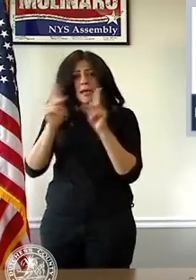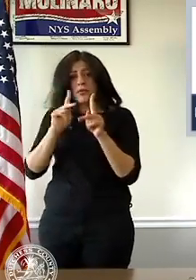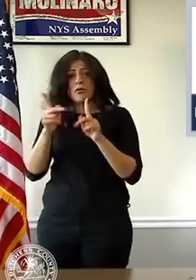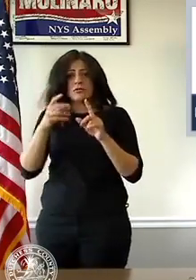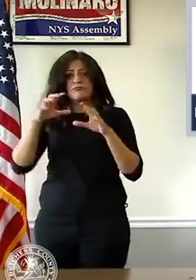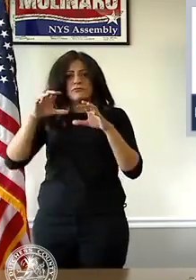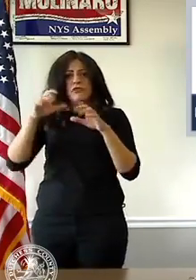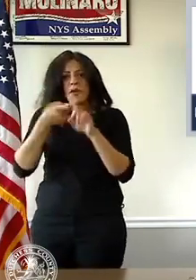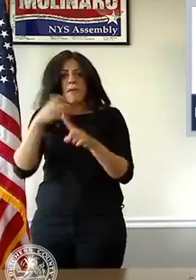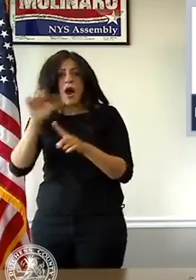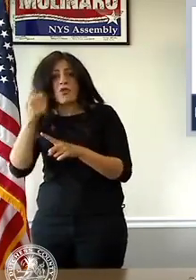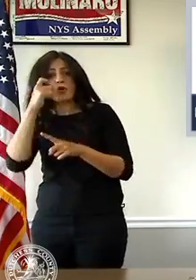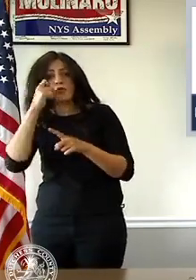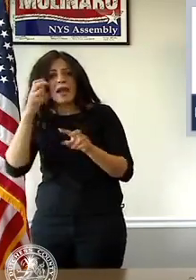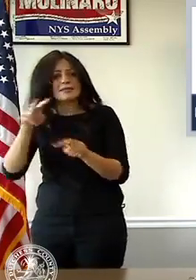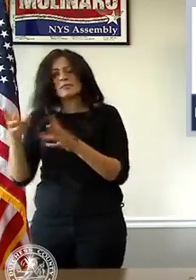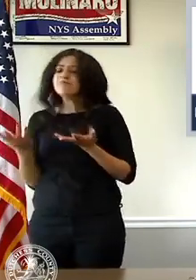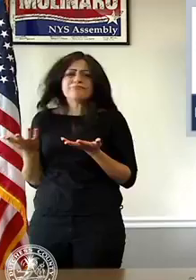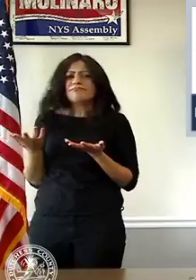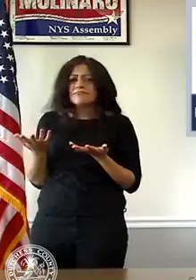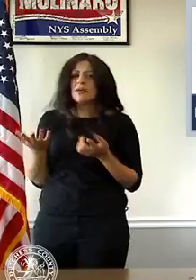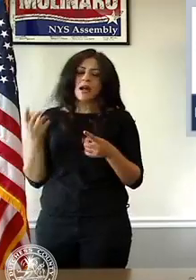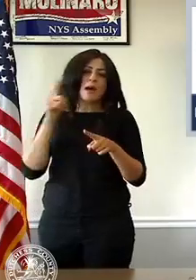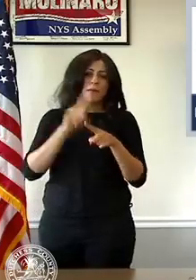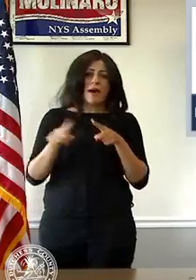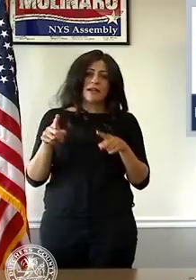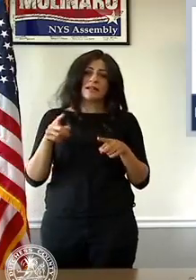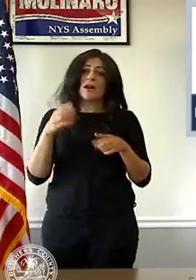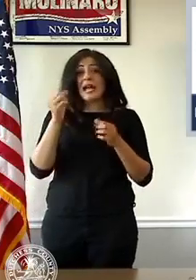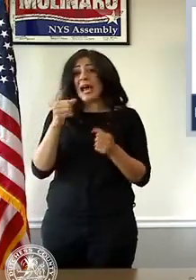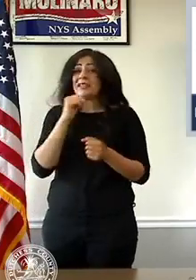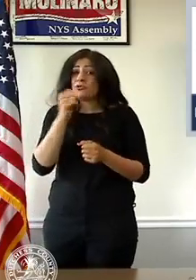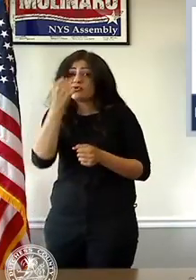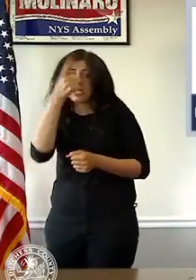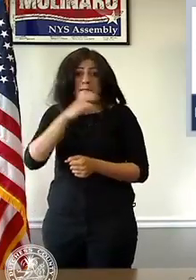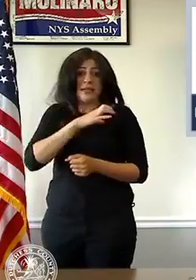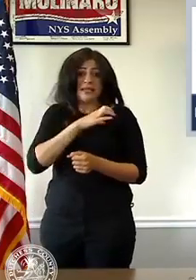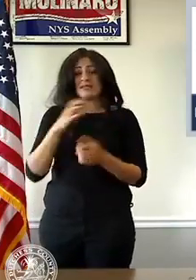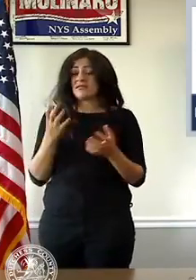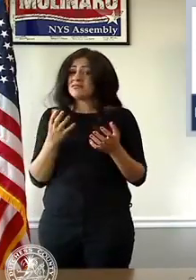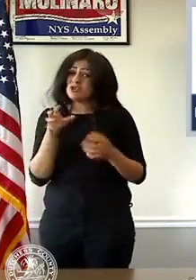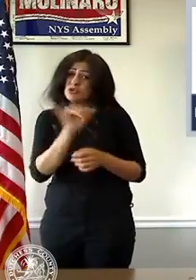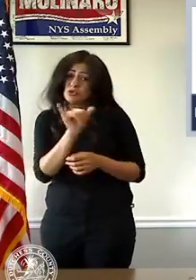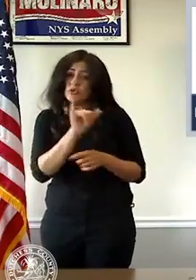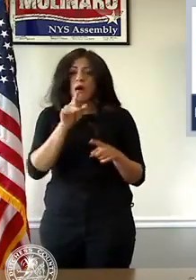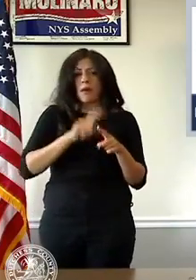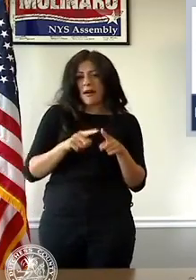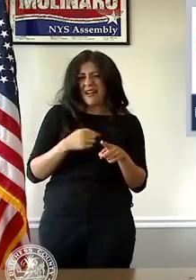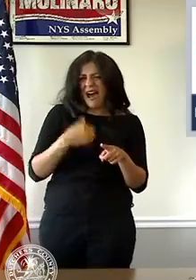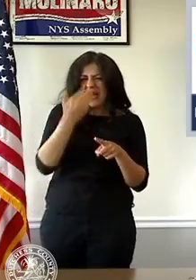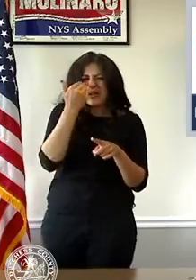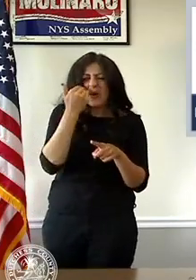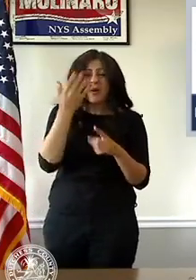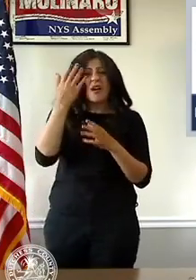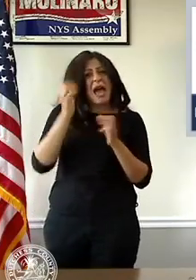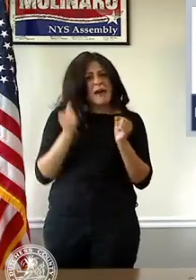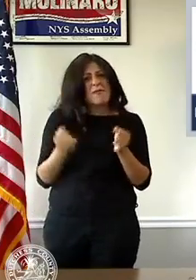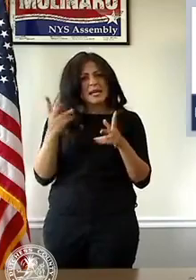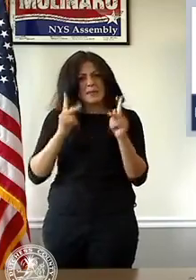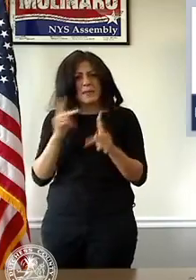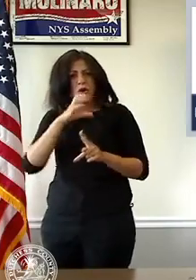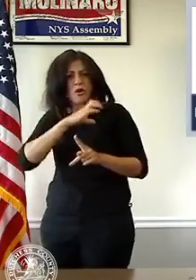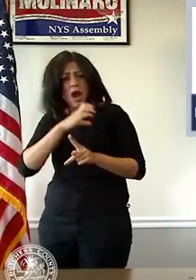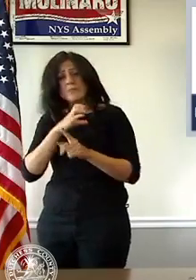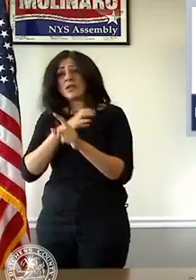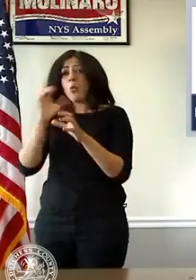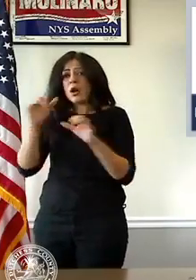officer. But what I can tell you is in both cases, men and women in law enforcement who want to do their job and are doing their